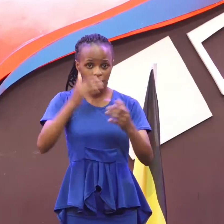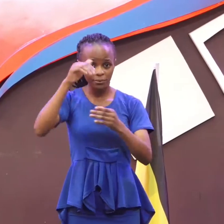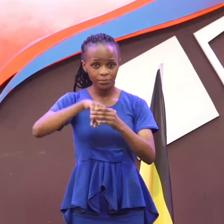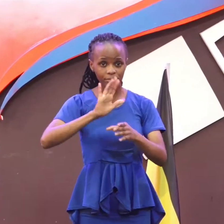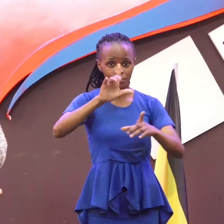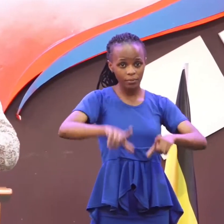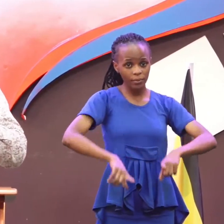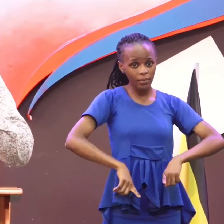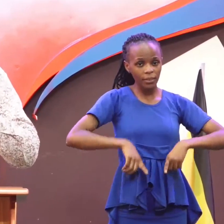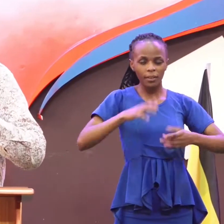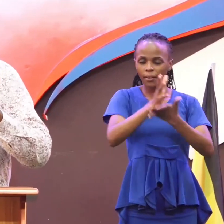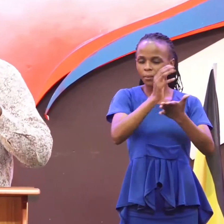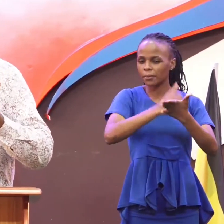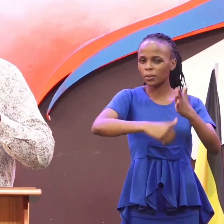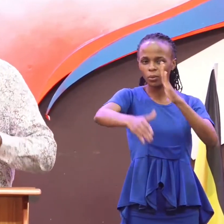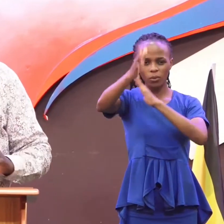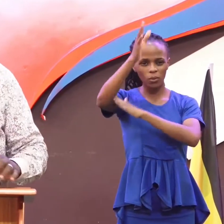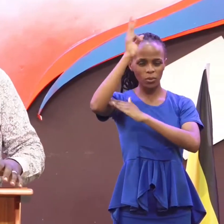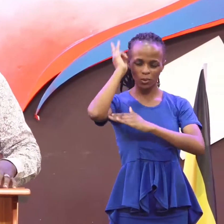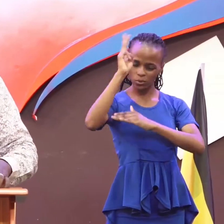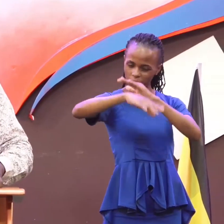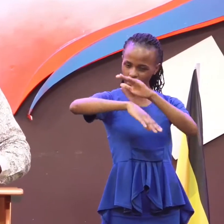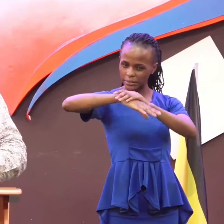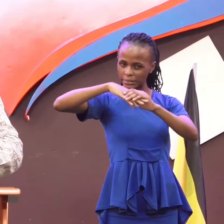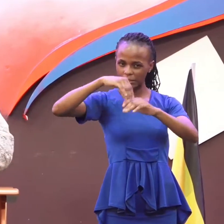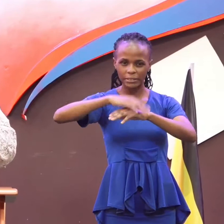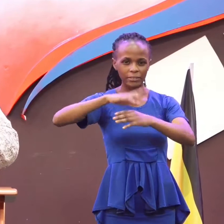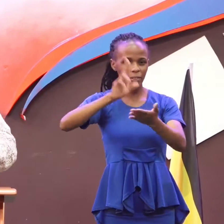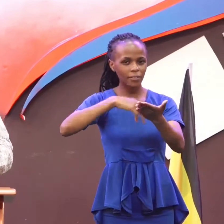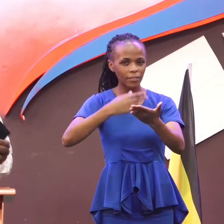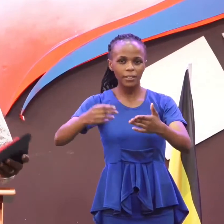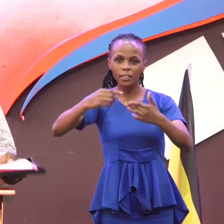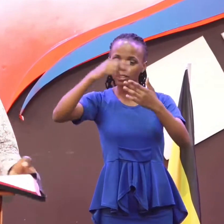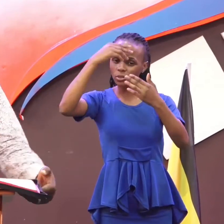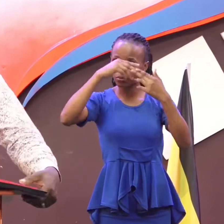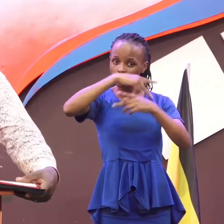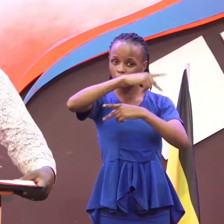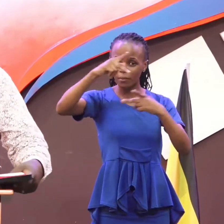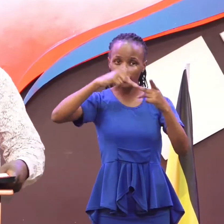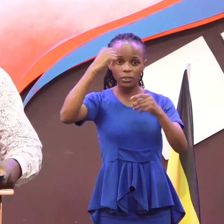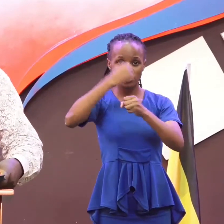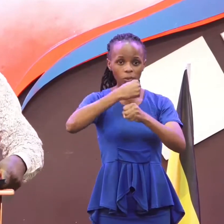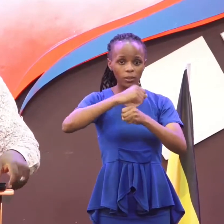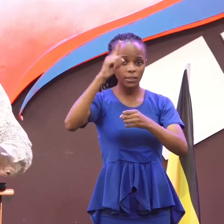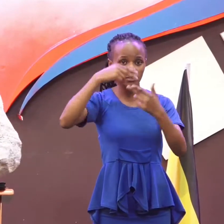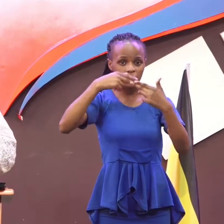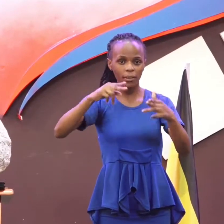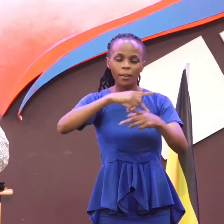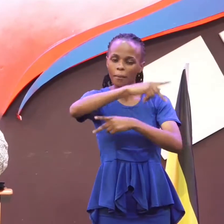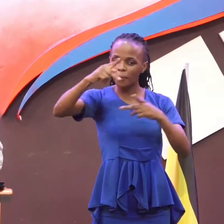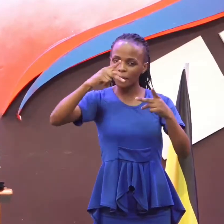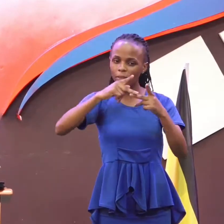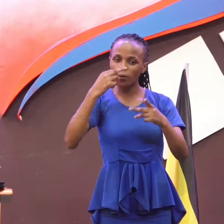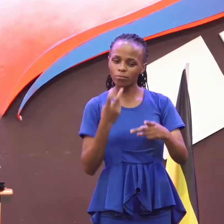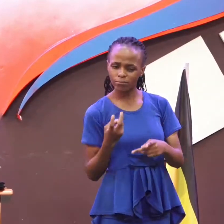it in your life. Kubanga Katonda talile makutuukiriza mulimu gweyatandika mbulamu obwo. Because surely the Lord will not fail to perfect the work. Olugendo lw'okutuukirizibwa kw'omuntu.